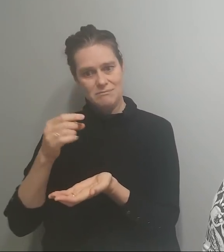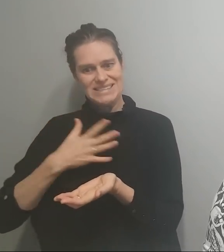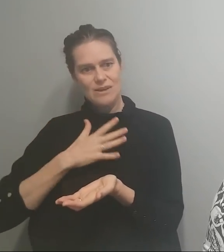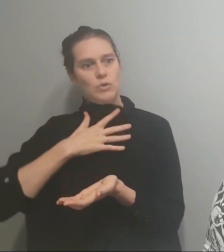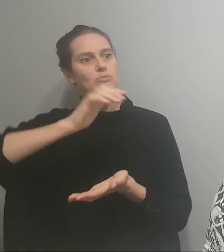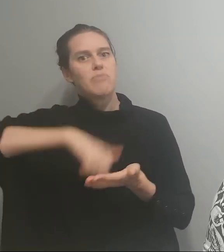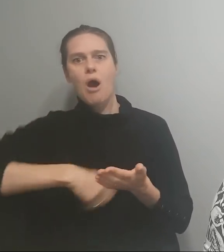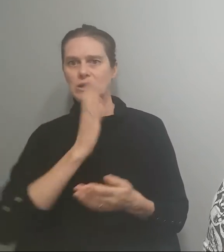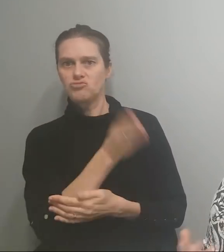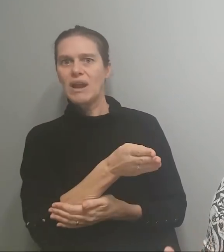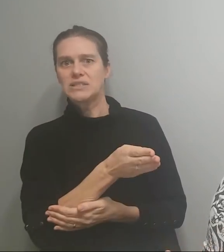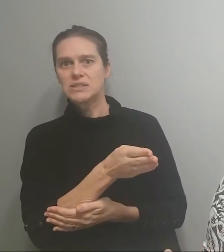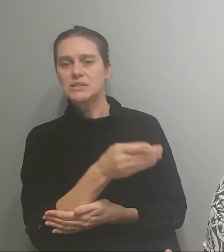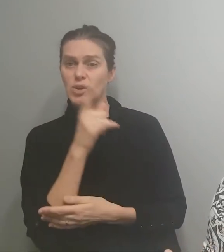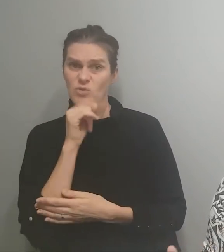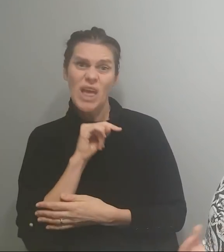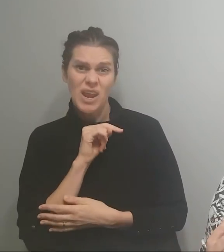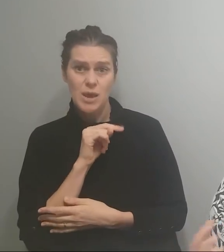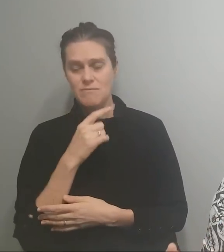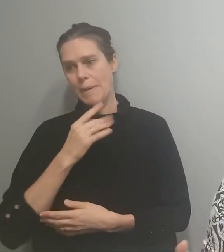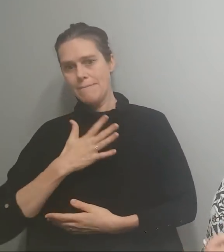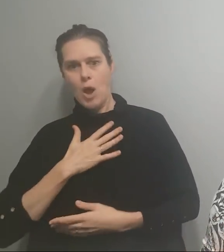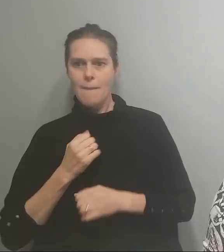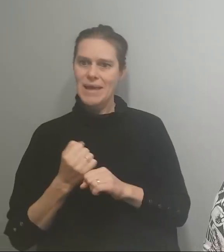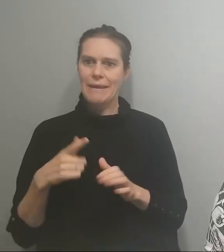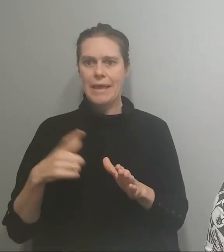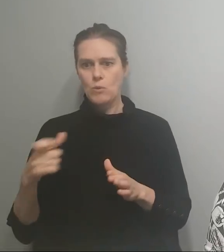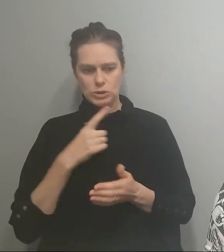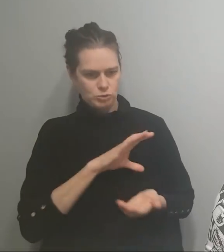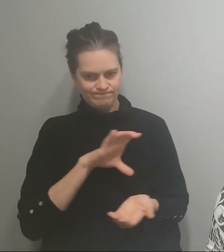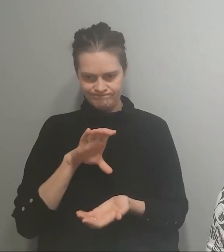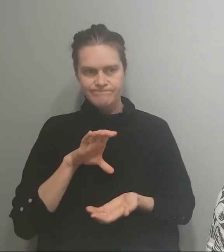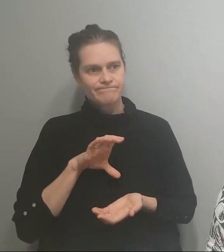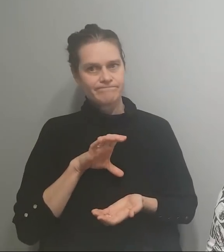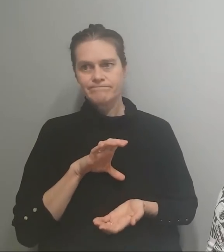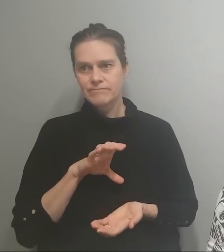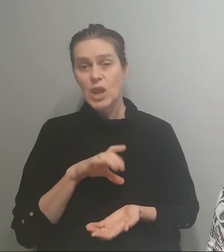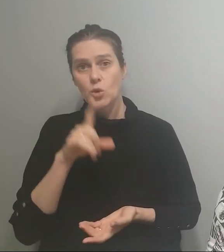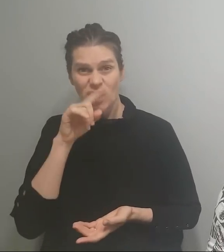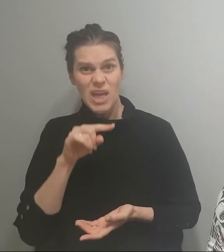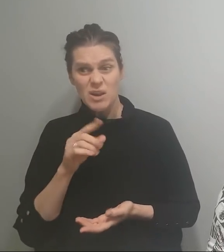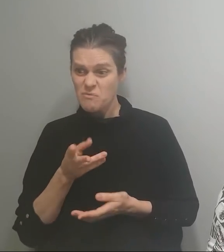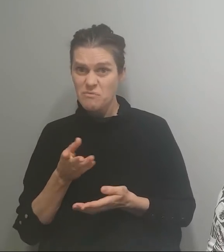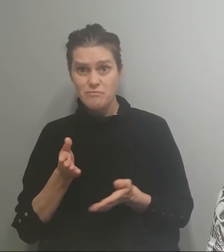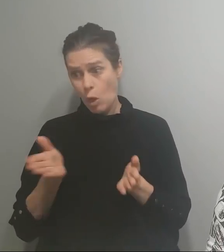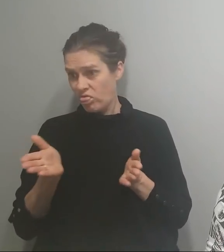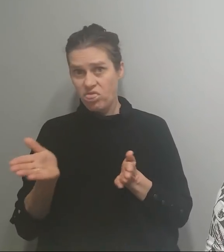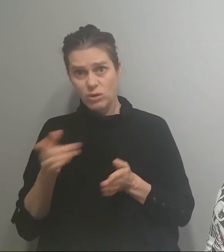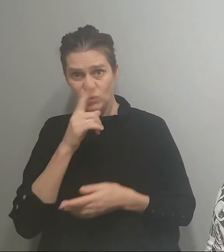things directly and have that in a bank account. So there can be a mixture of ways that you want to manage the money.